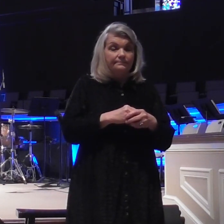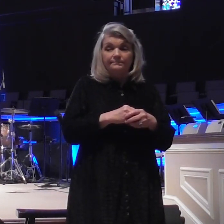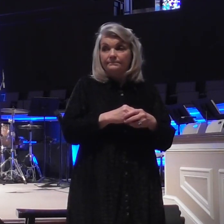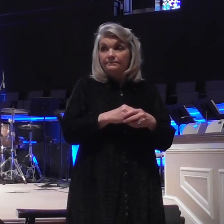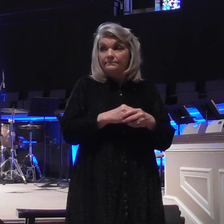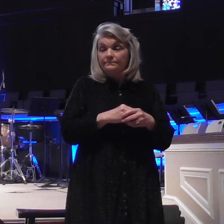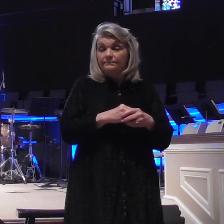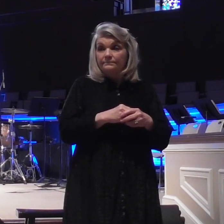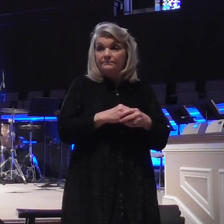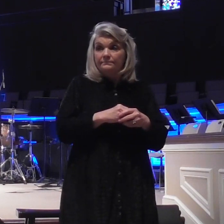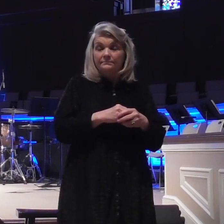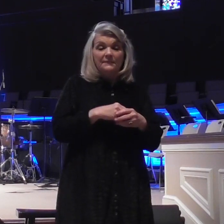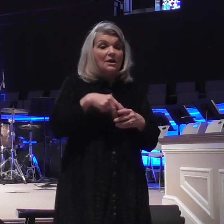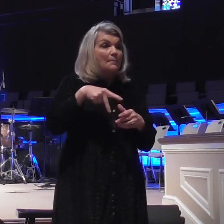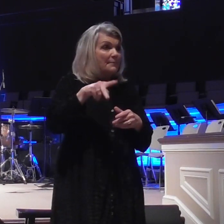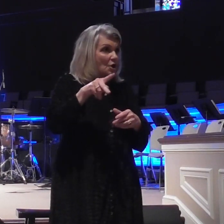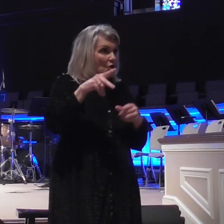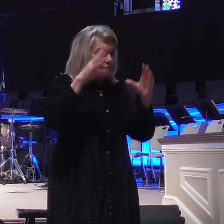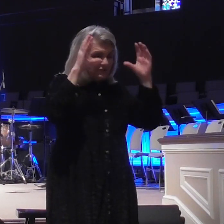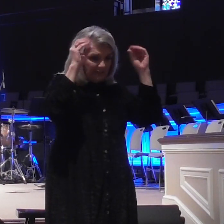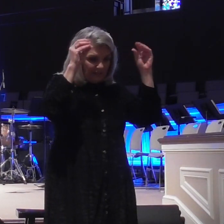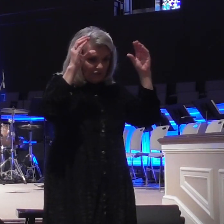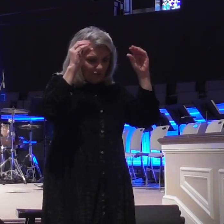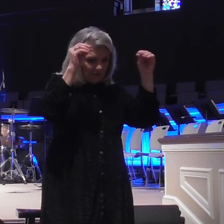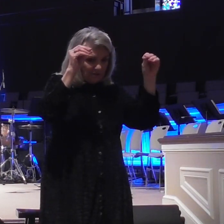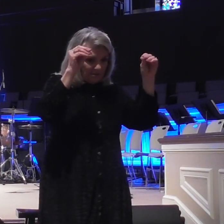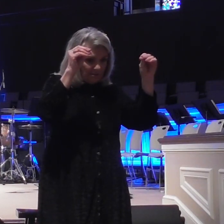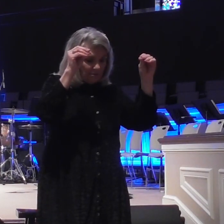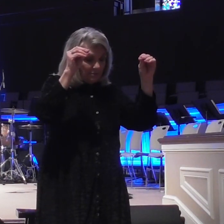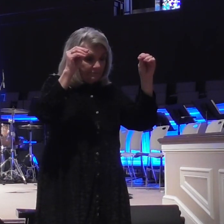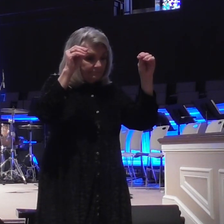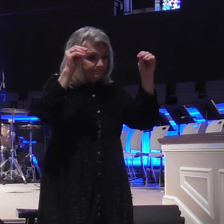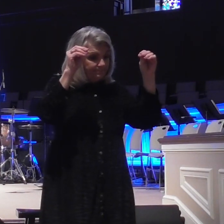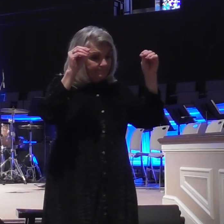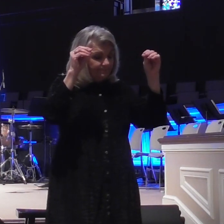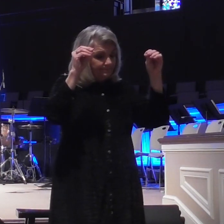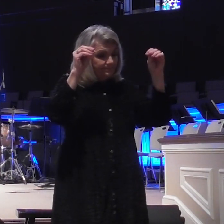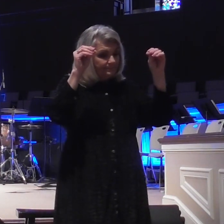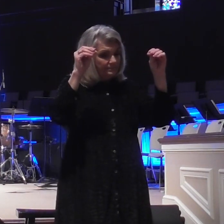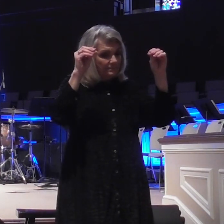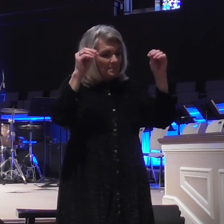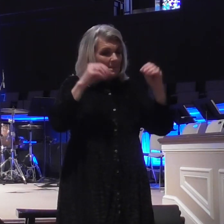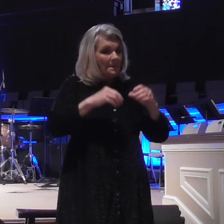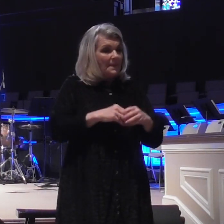incidental. And what Paul teaches, not only in chapter 7, but much more in Ephesians